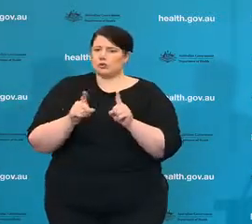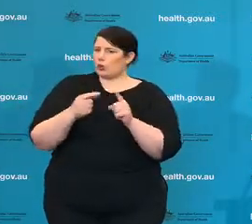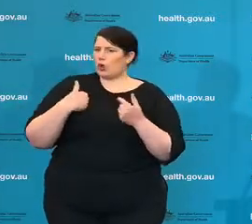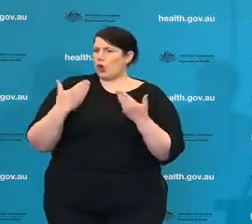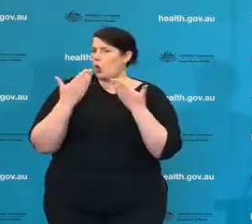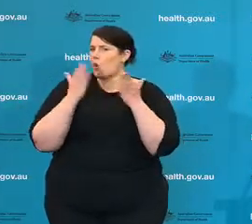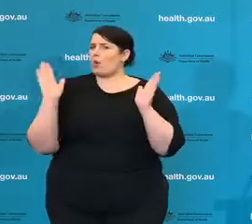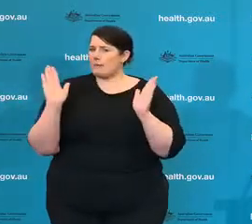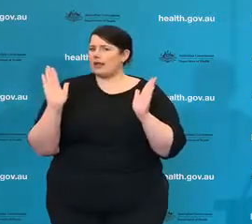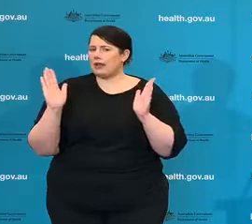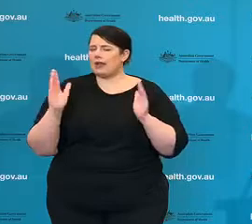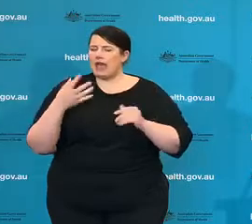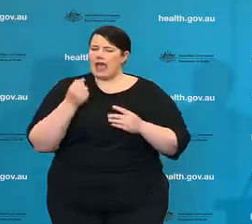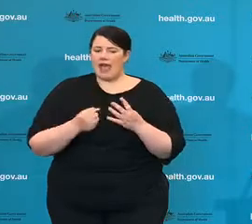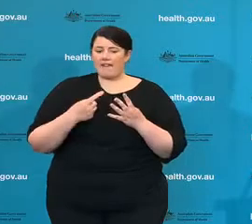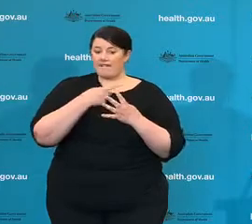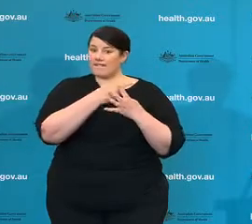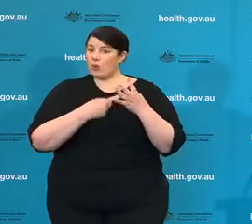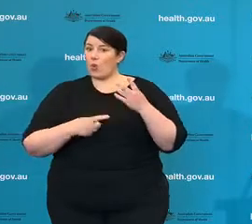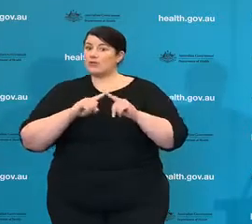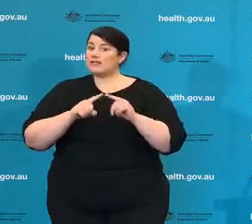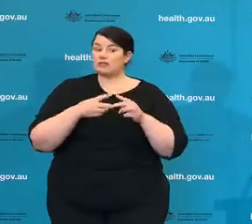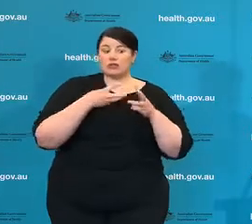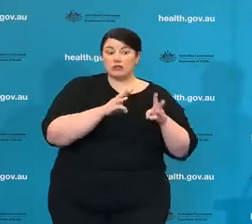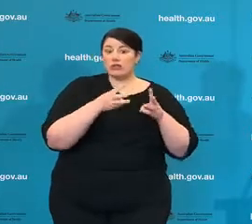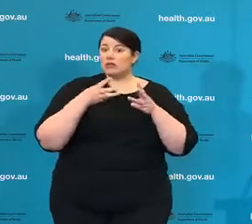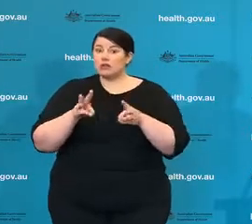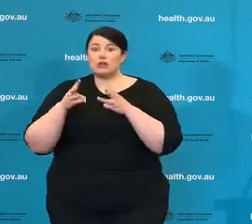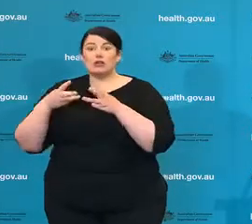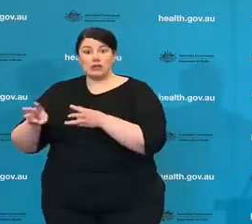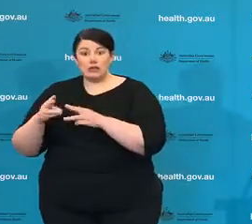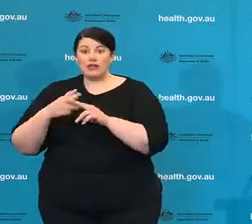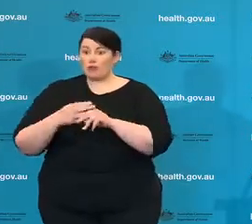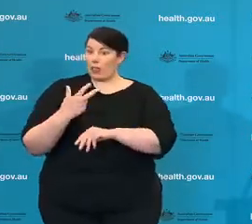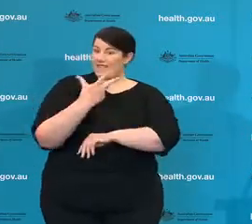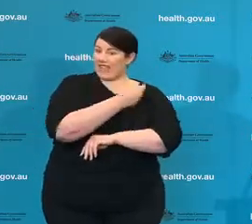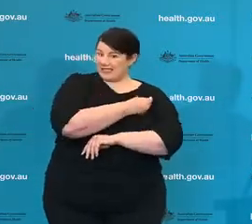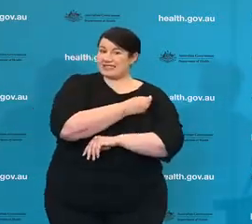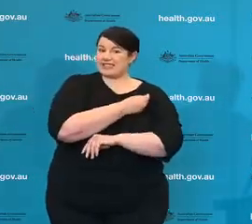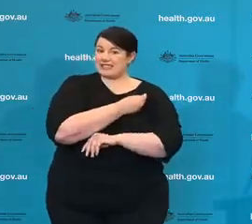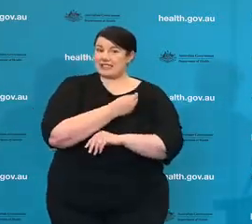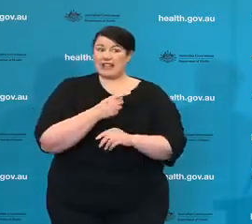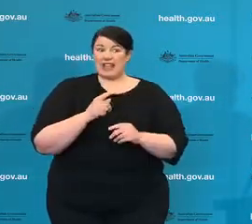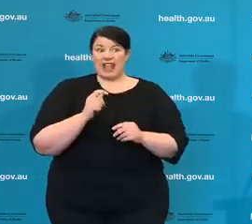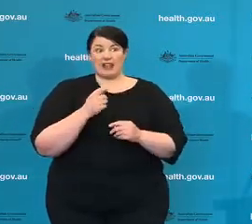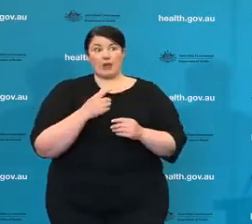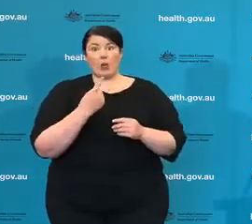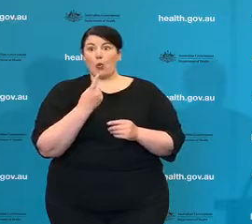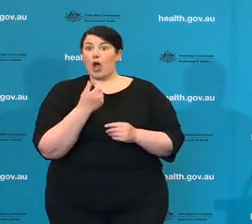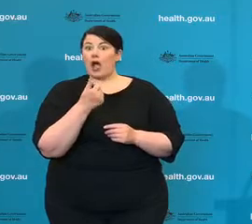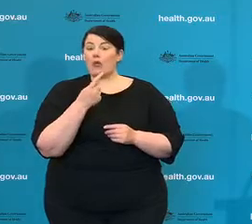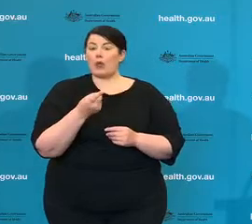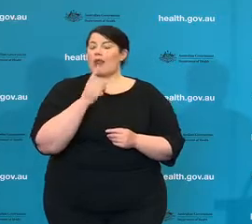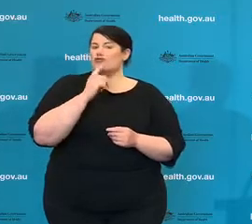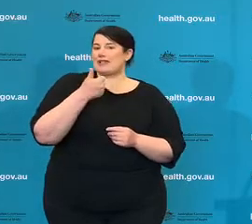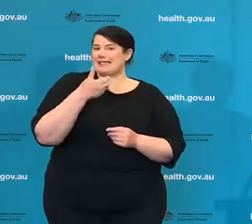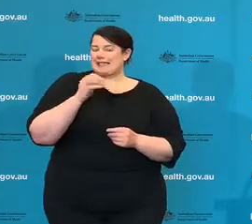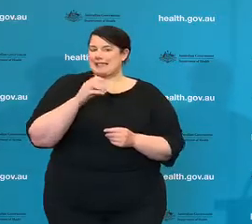different technologies available to construct this vaccine, and over 160 potential candidates, some more advanced than the